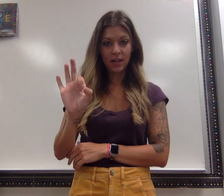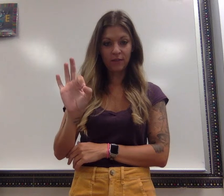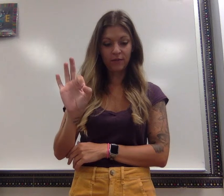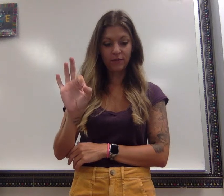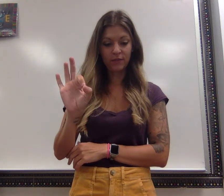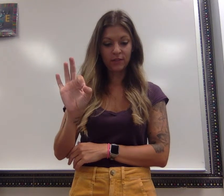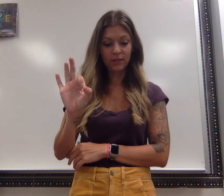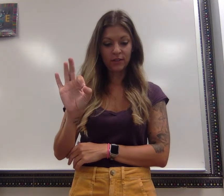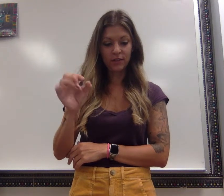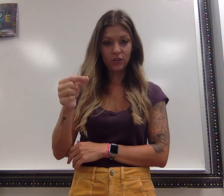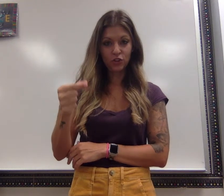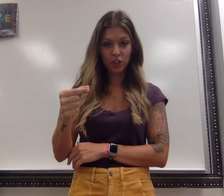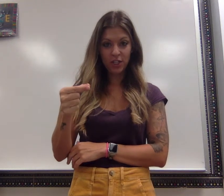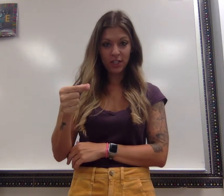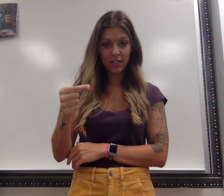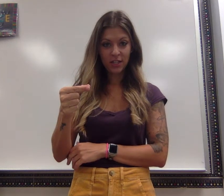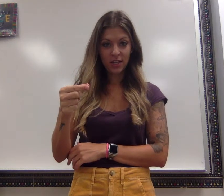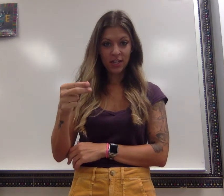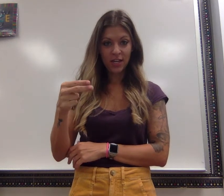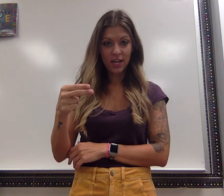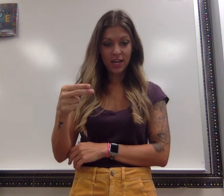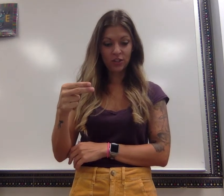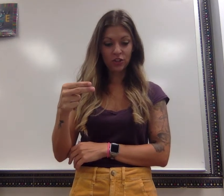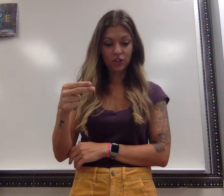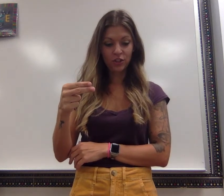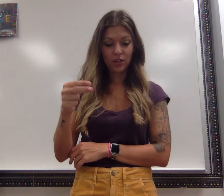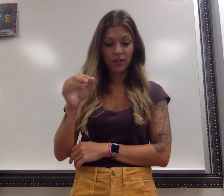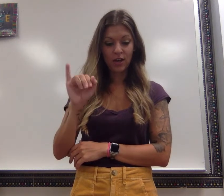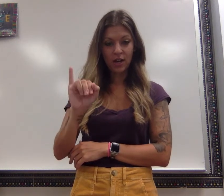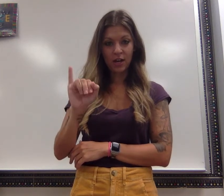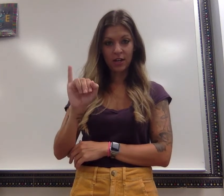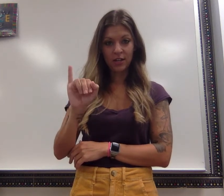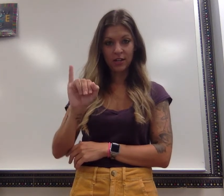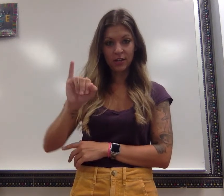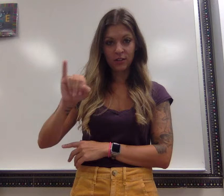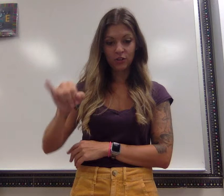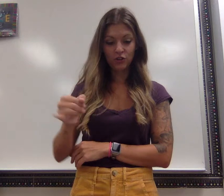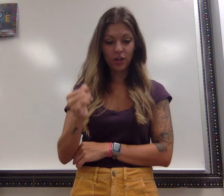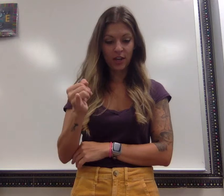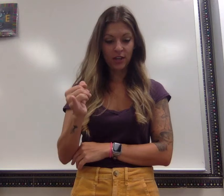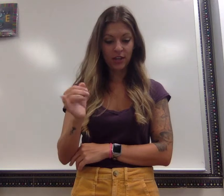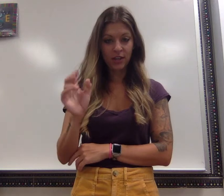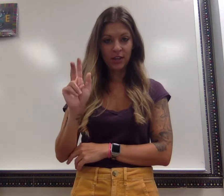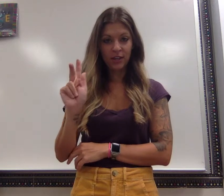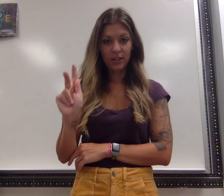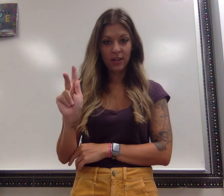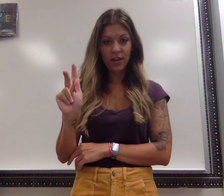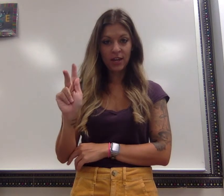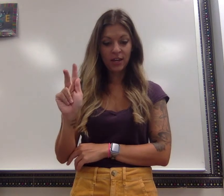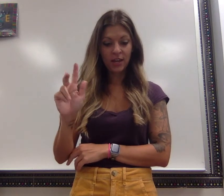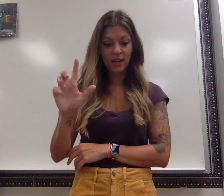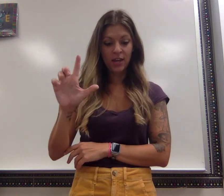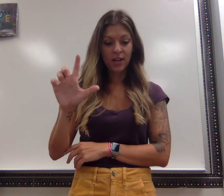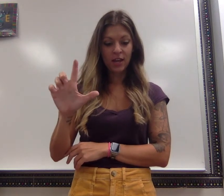F, G, H, I, J, K,